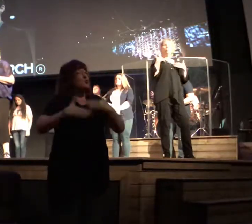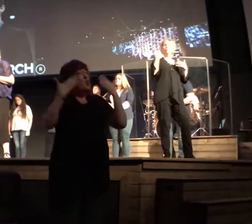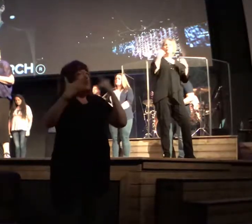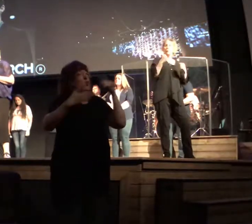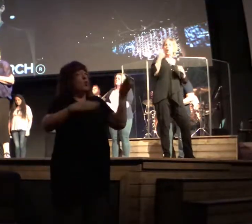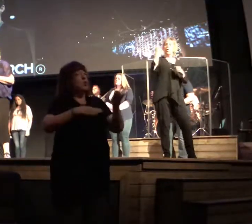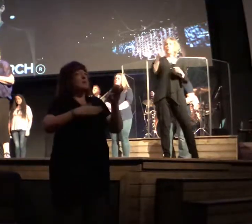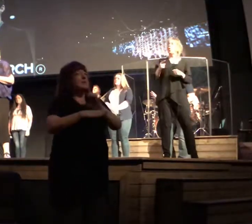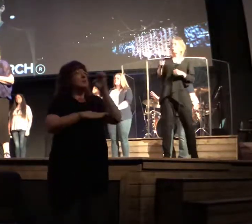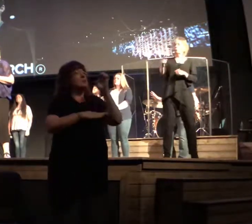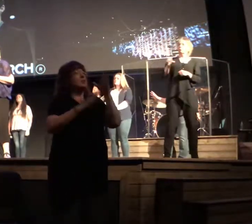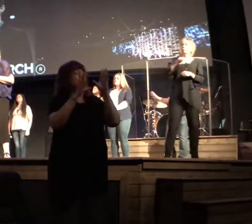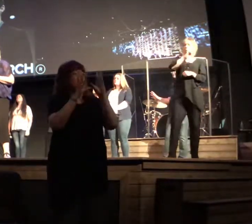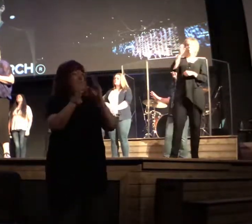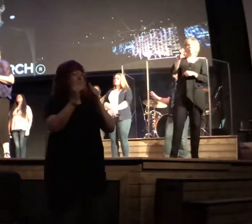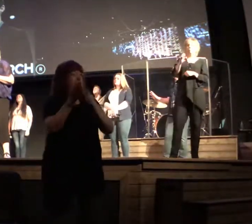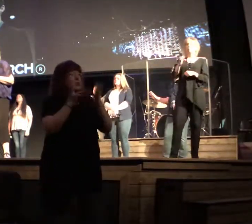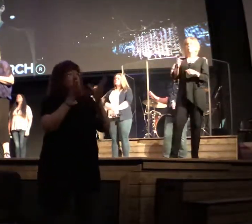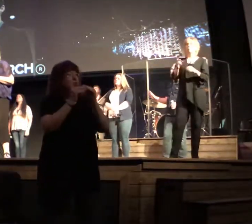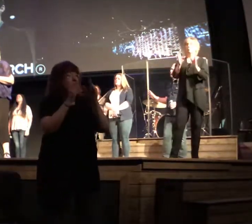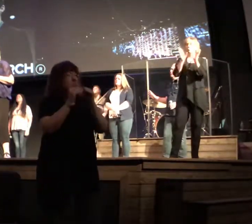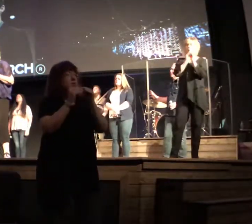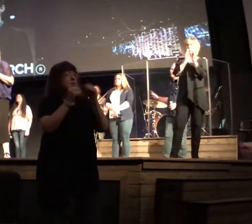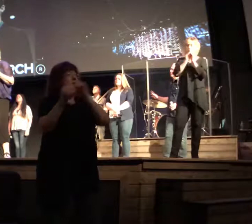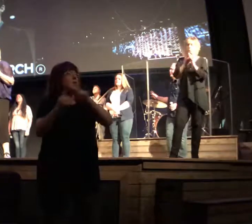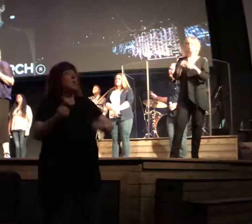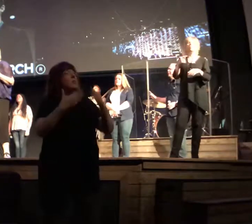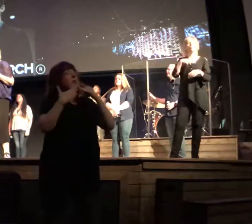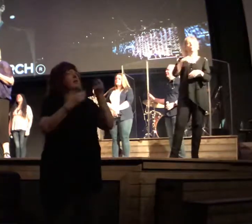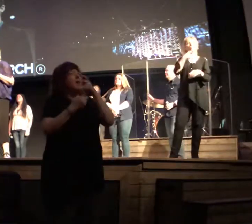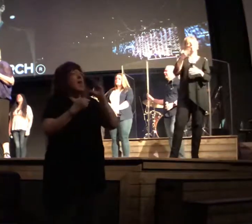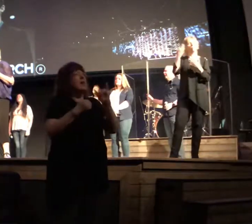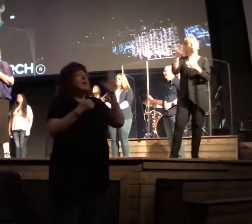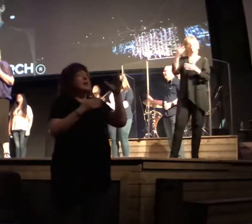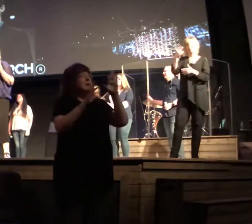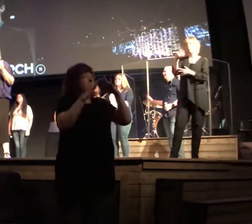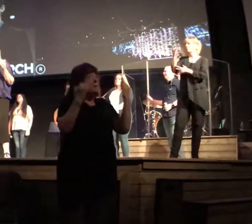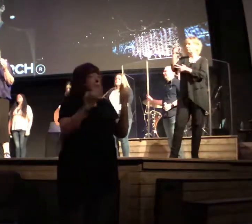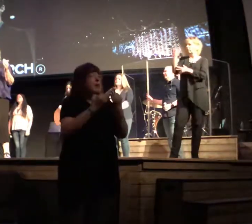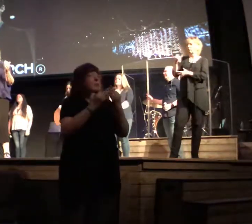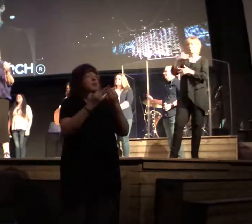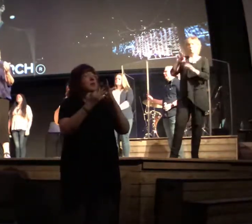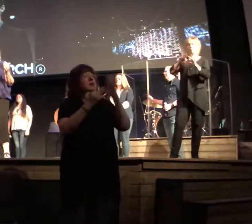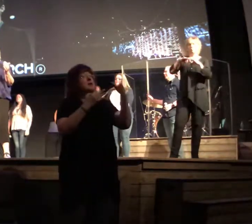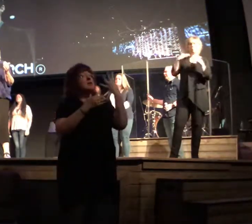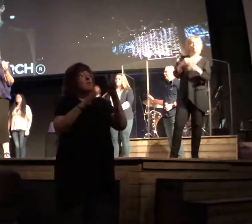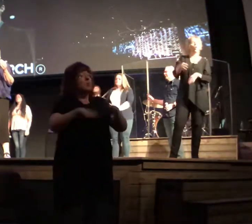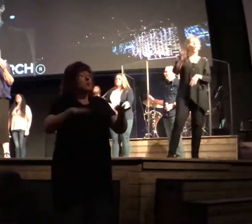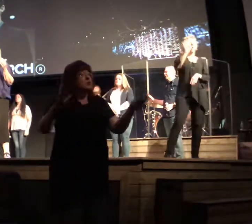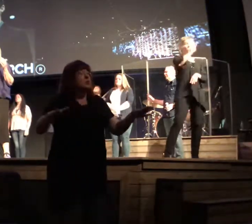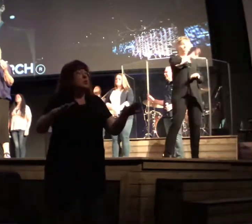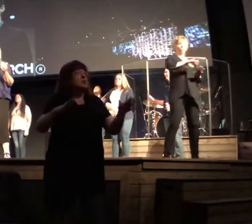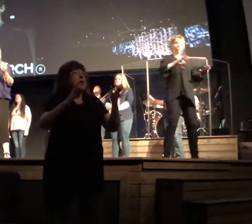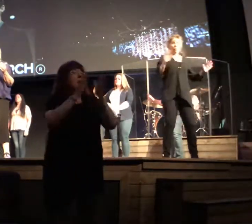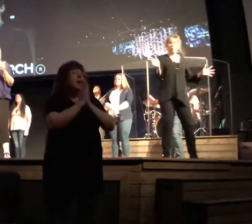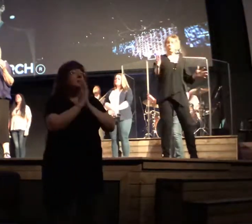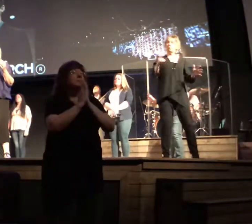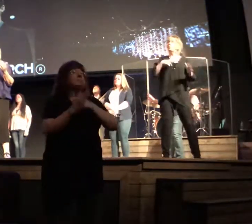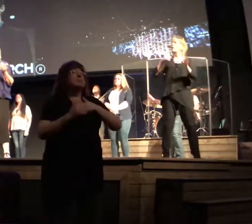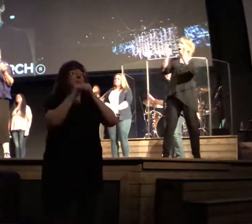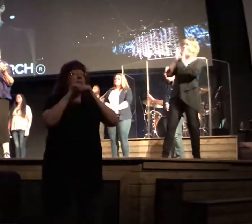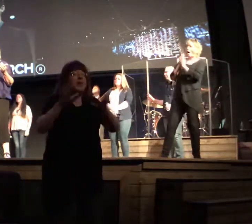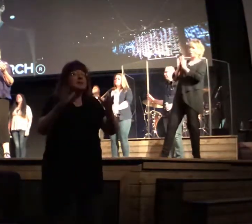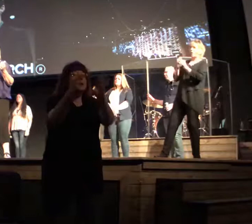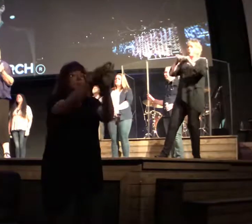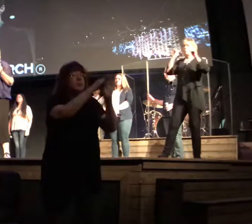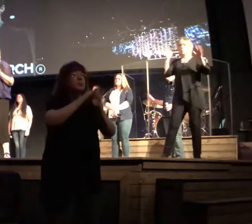upcoming Easter services. And Lord, we thank you for Haley and his family and his 4 children. We ask that you bless them,